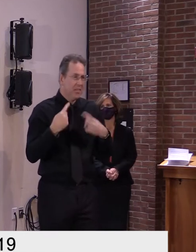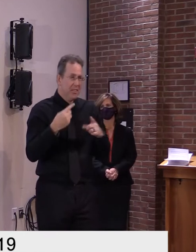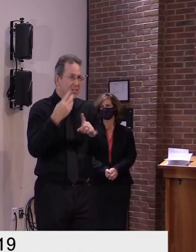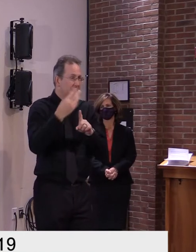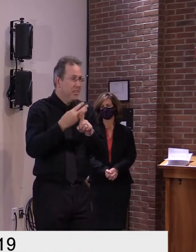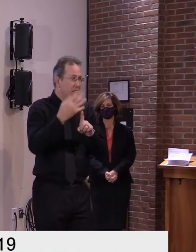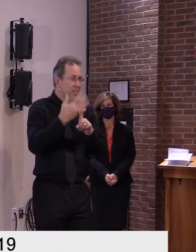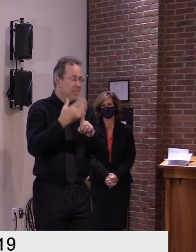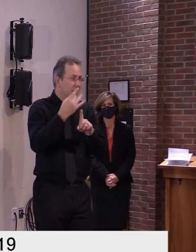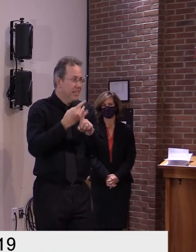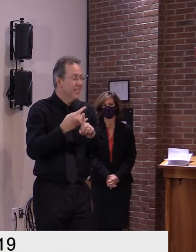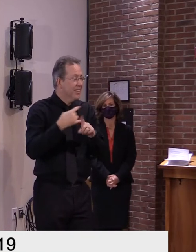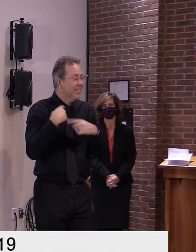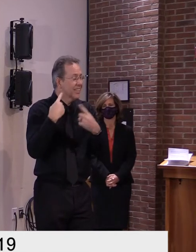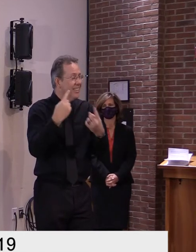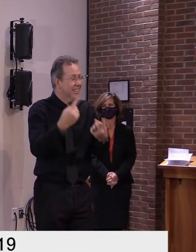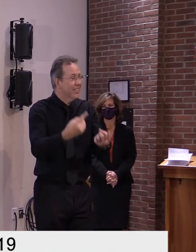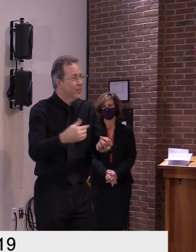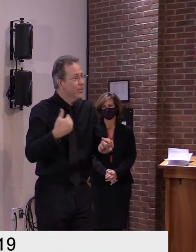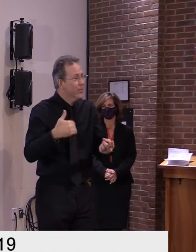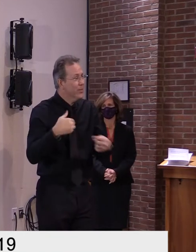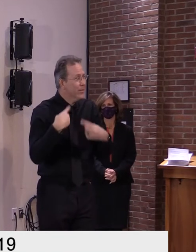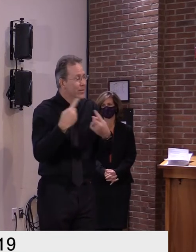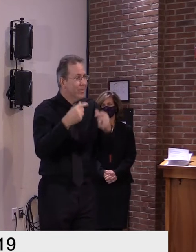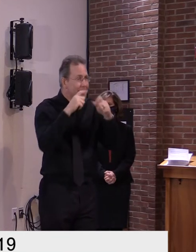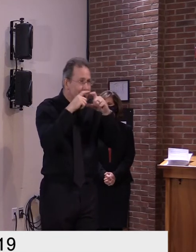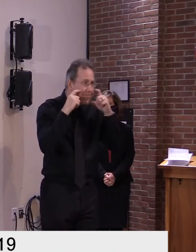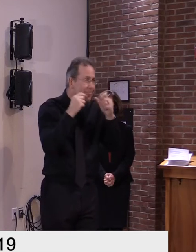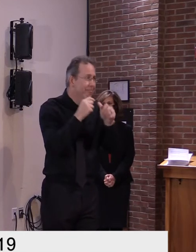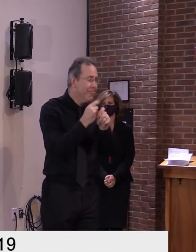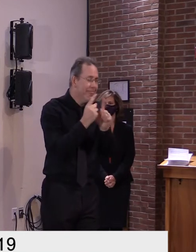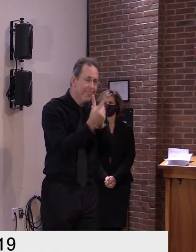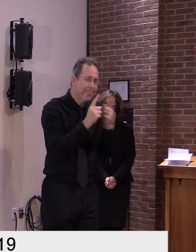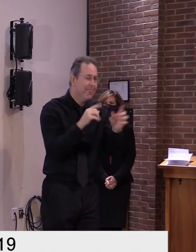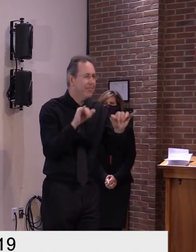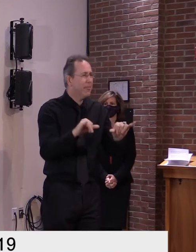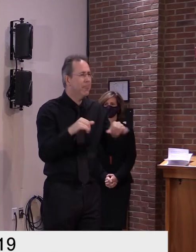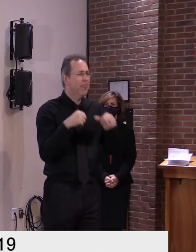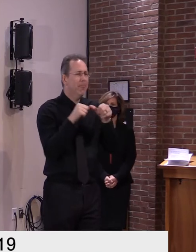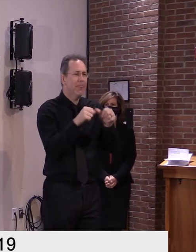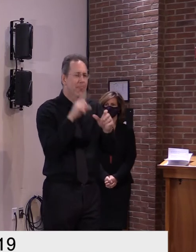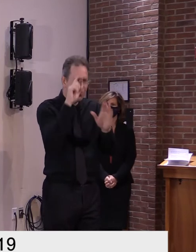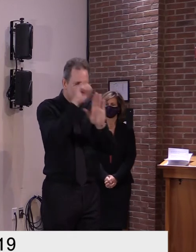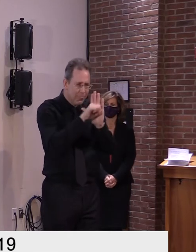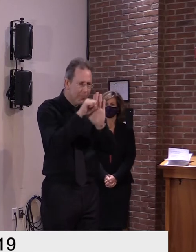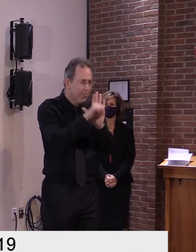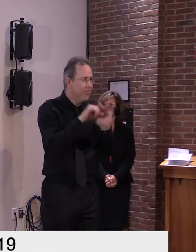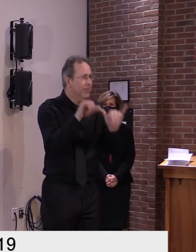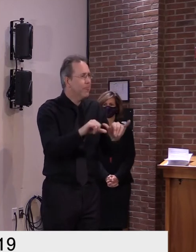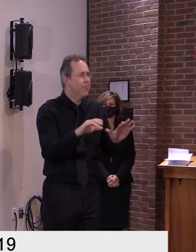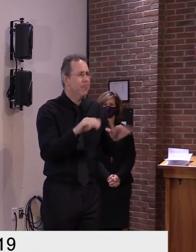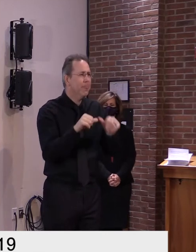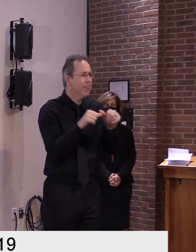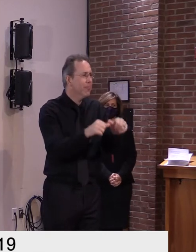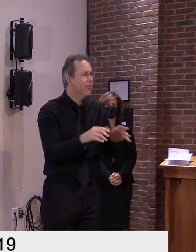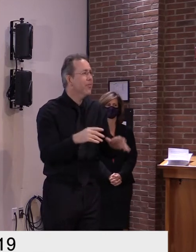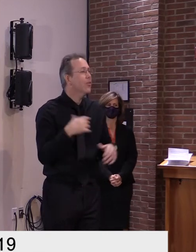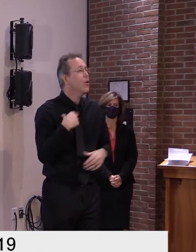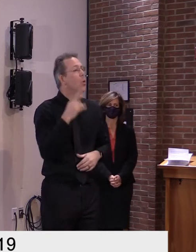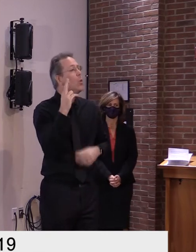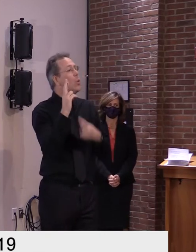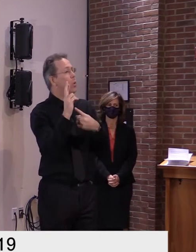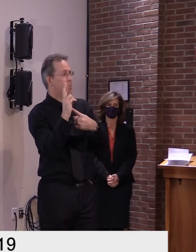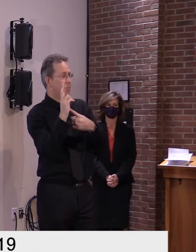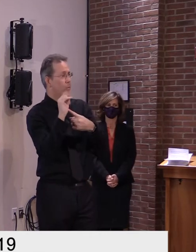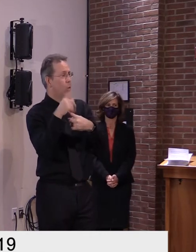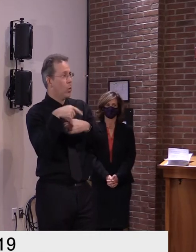life right now, because it's just a matter of a little time. And we would hope by late January, February, we'd be